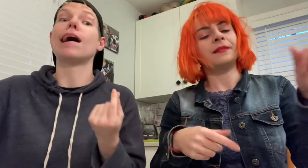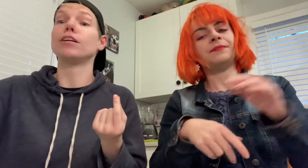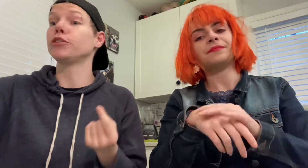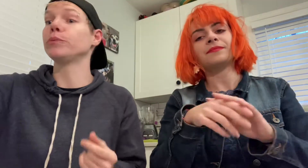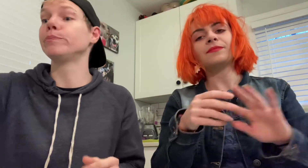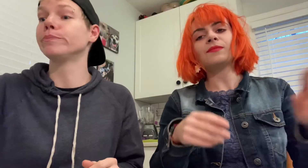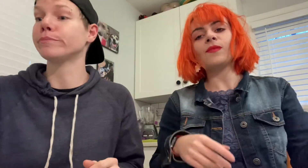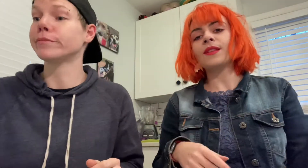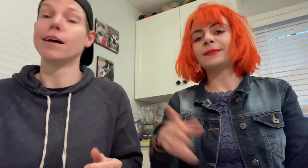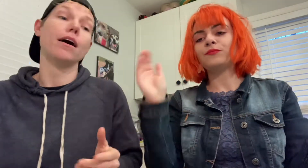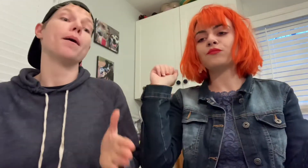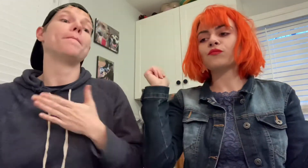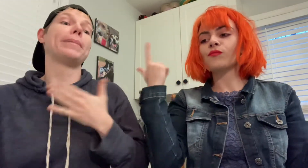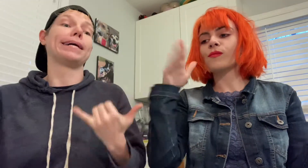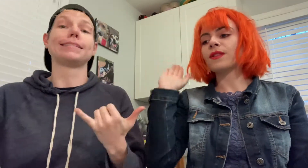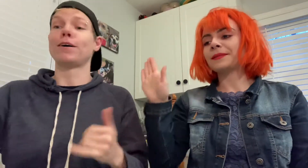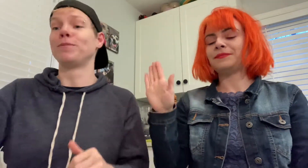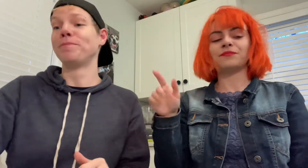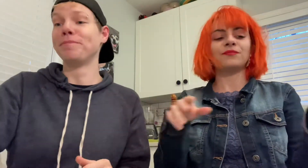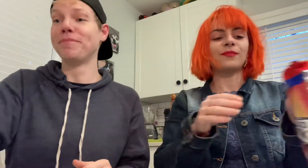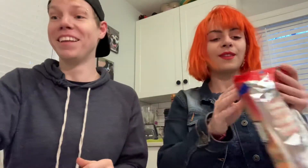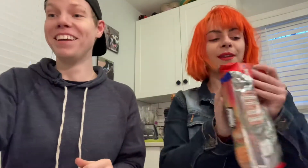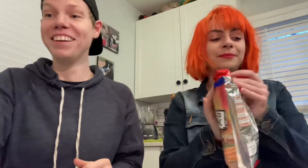Thank you, butter.